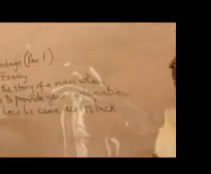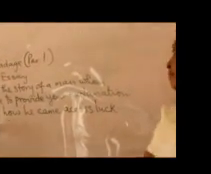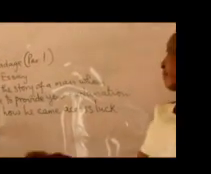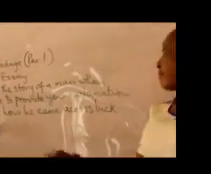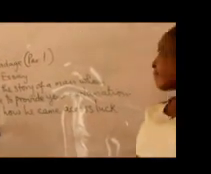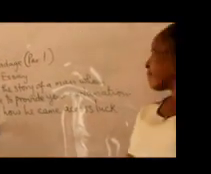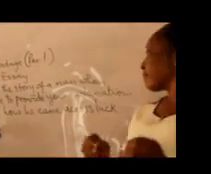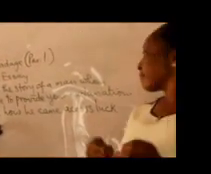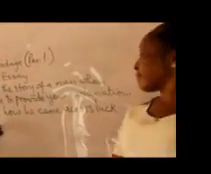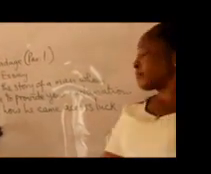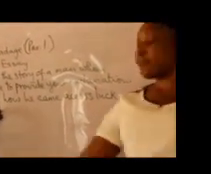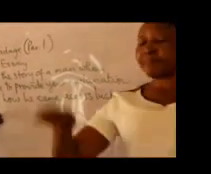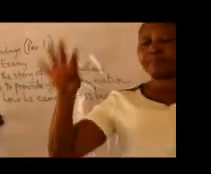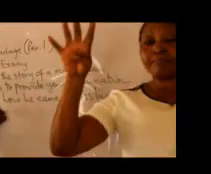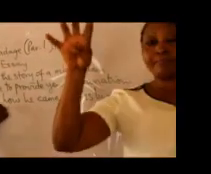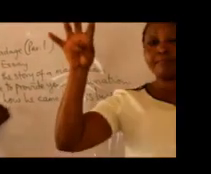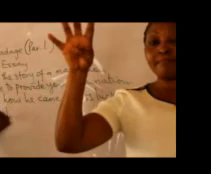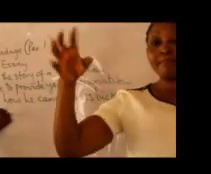tell